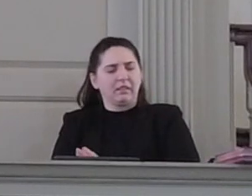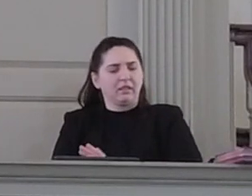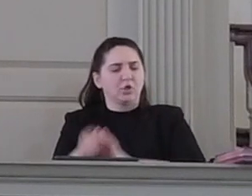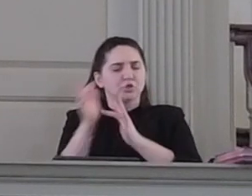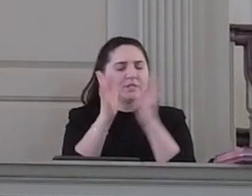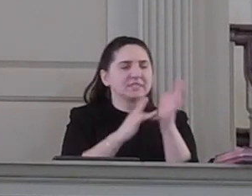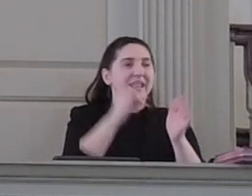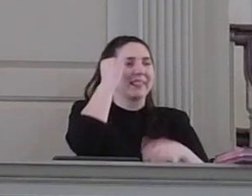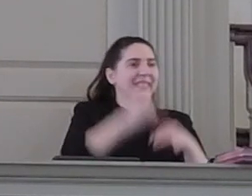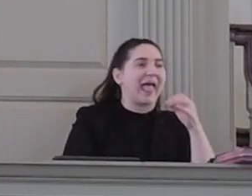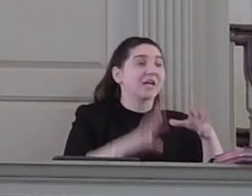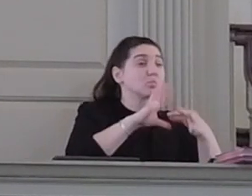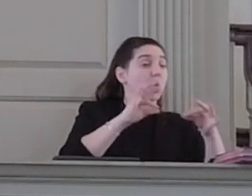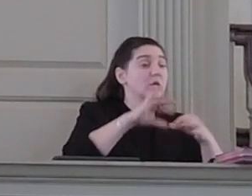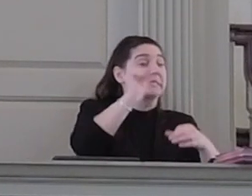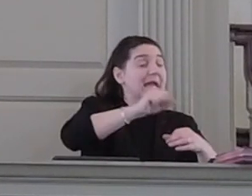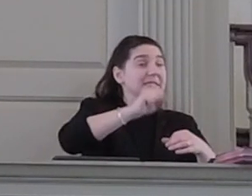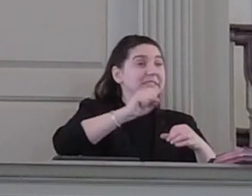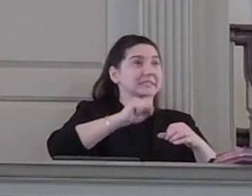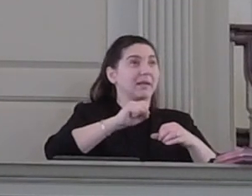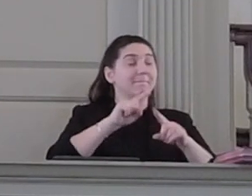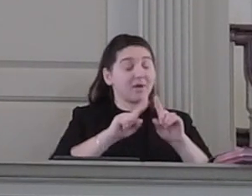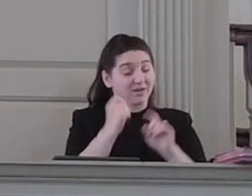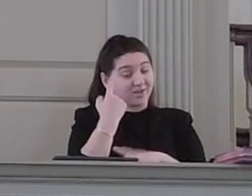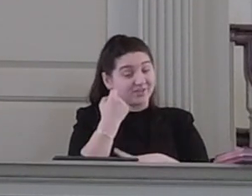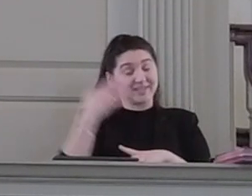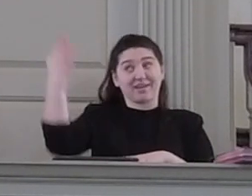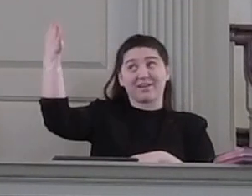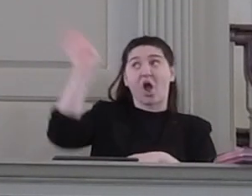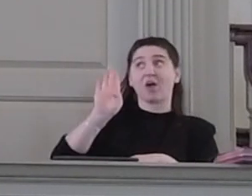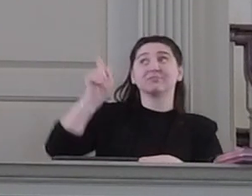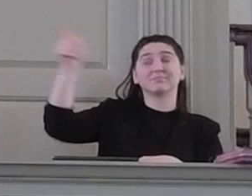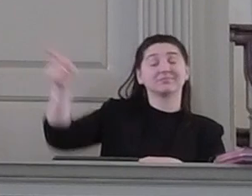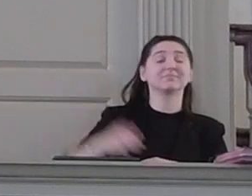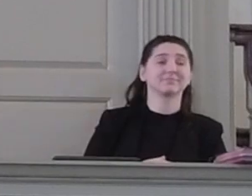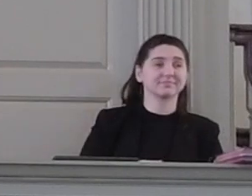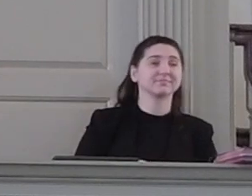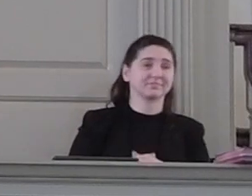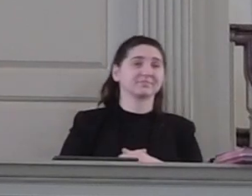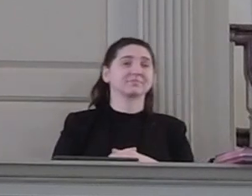word. They and God.